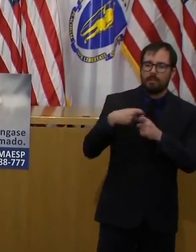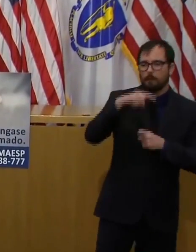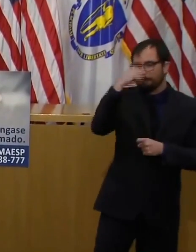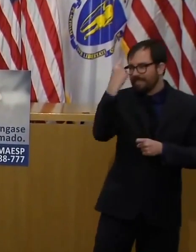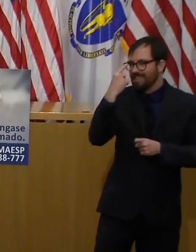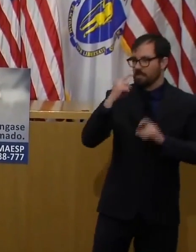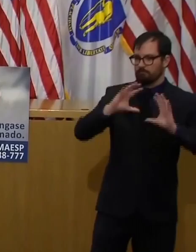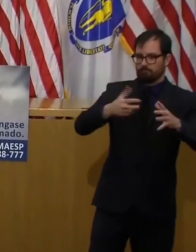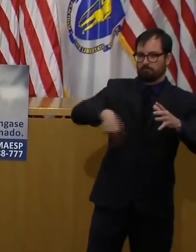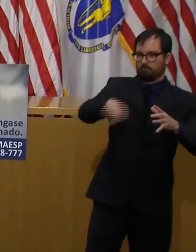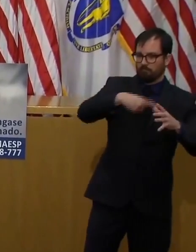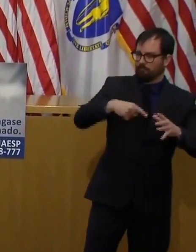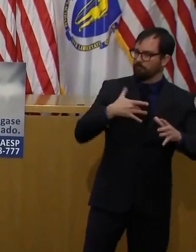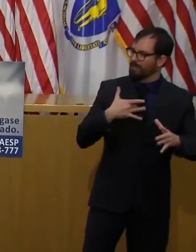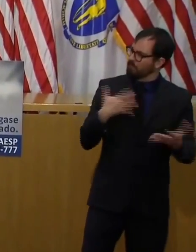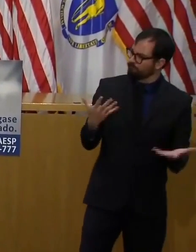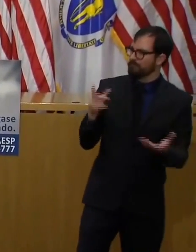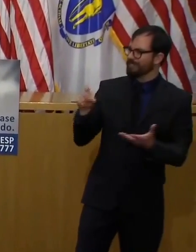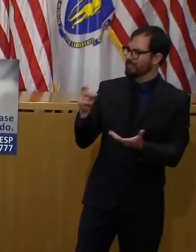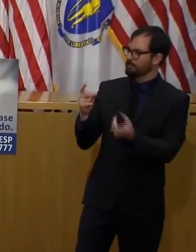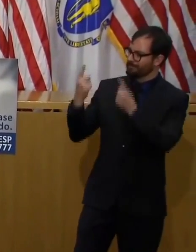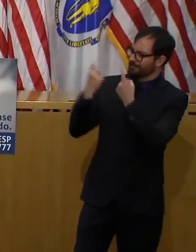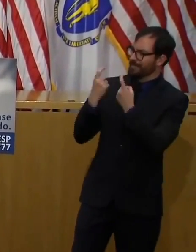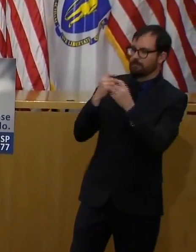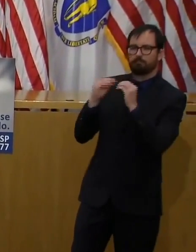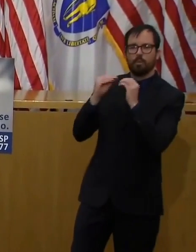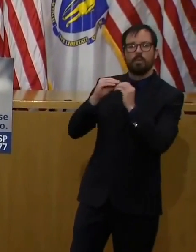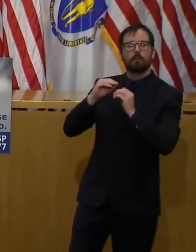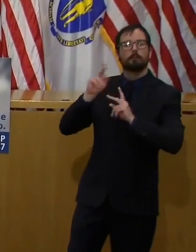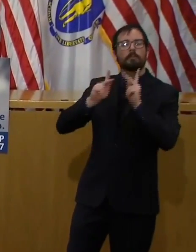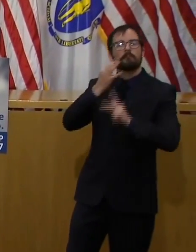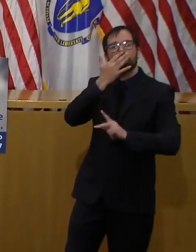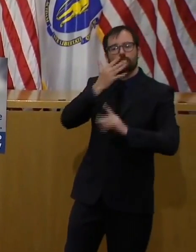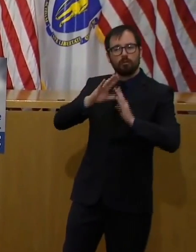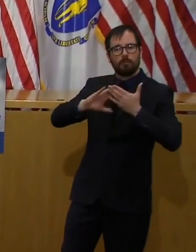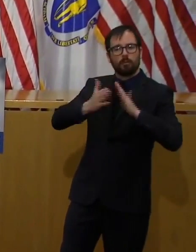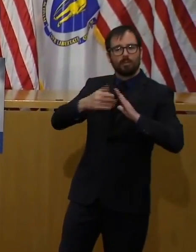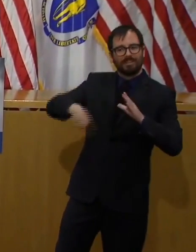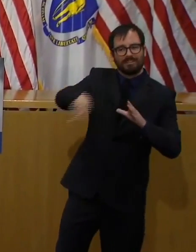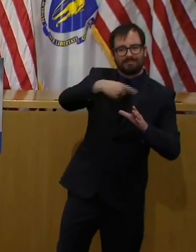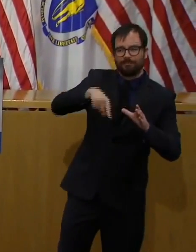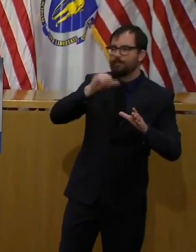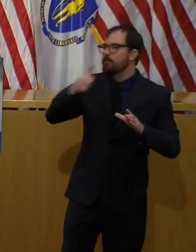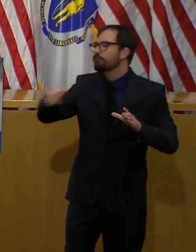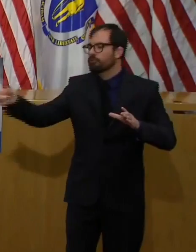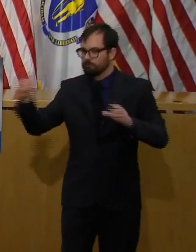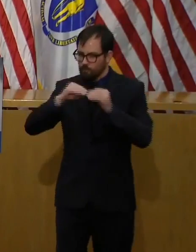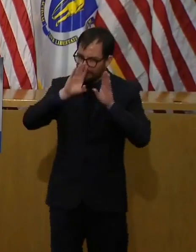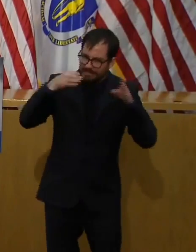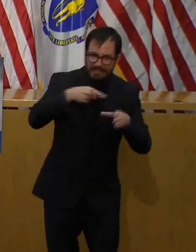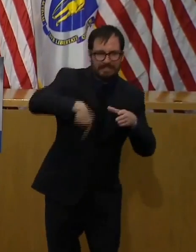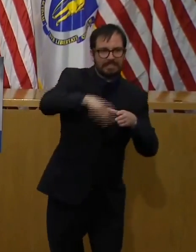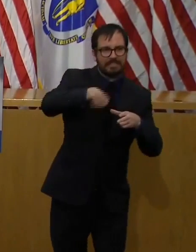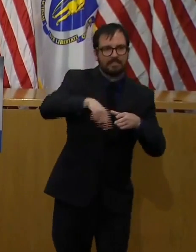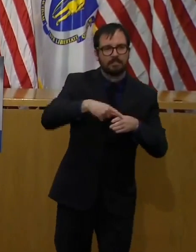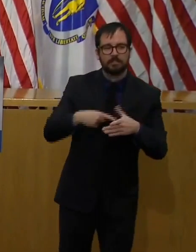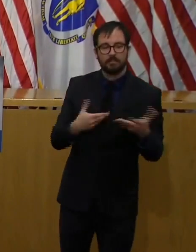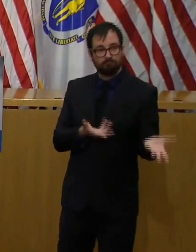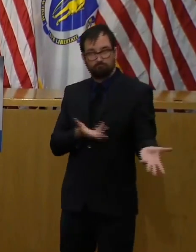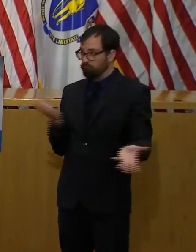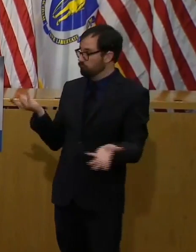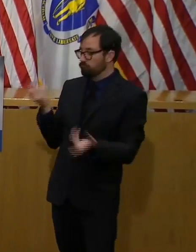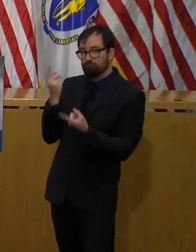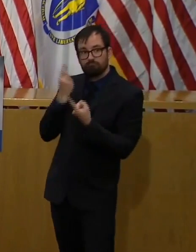So we continue to expand testing as we have swabs and regions and the